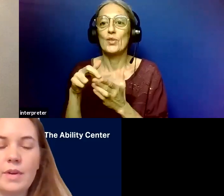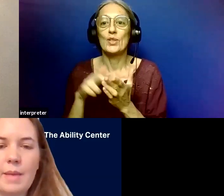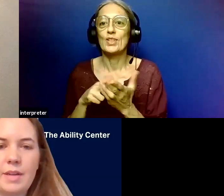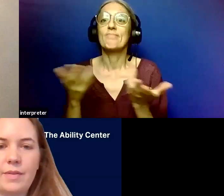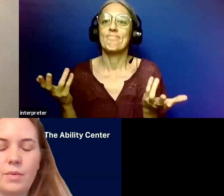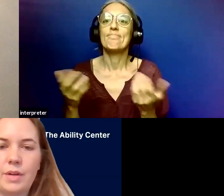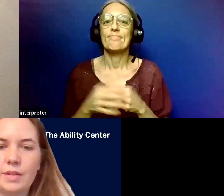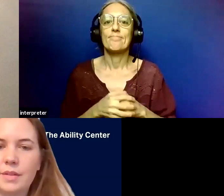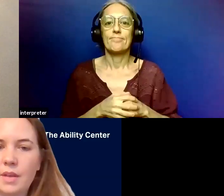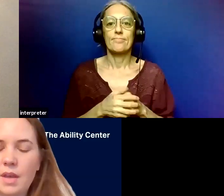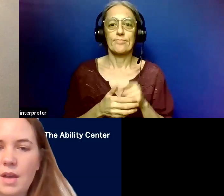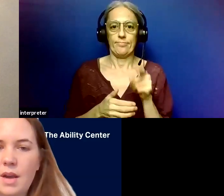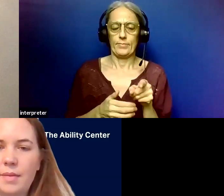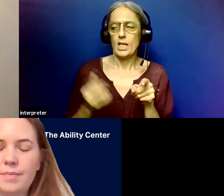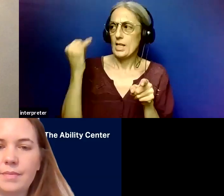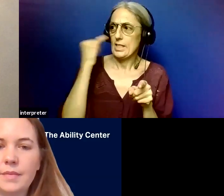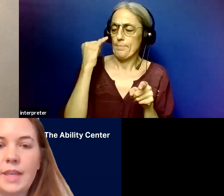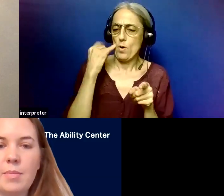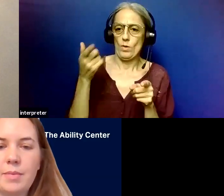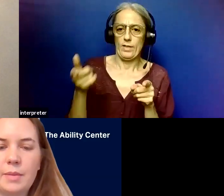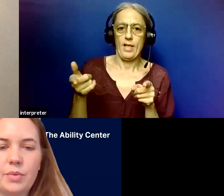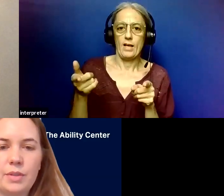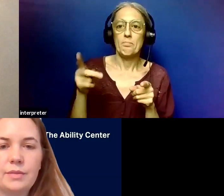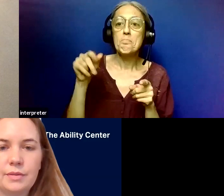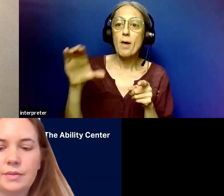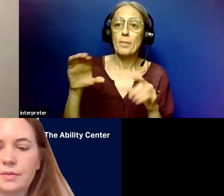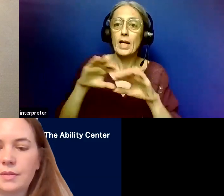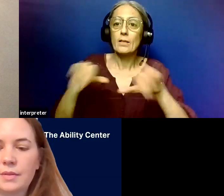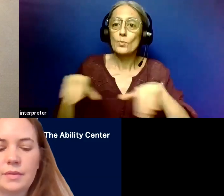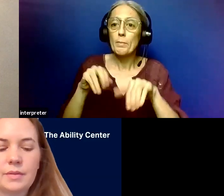And what would happen if it were, say, a public pool?